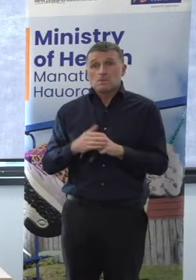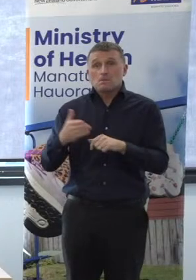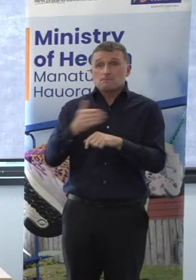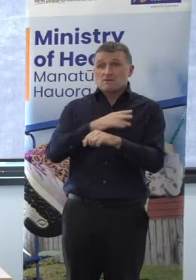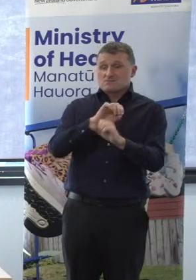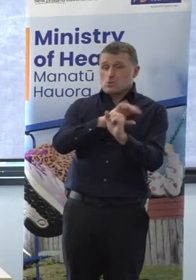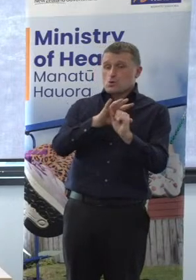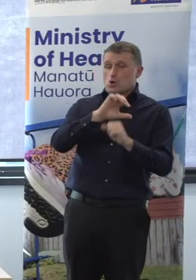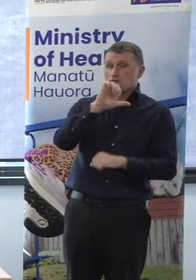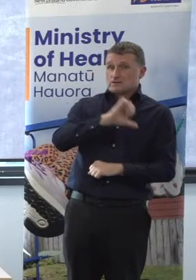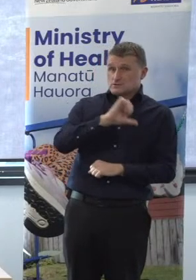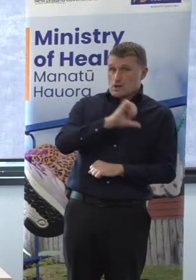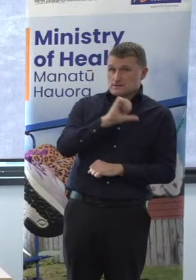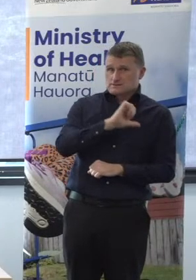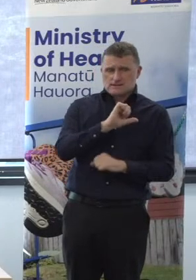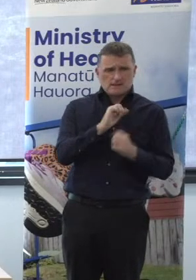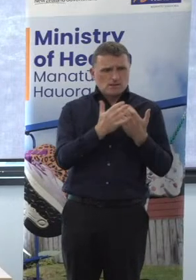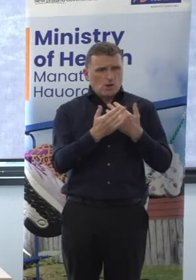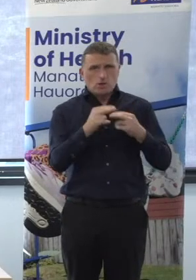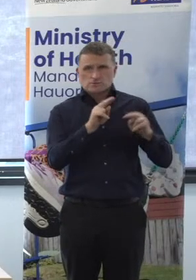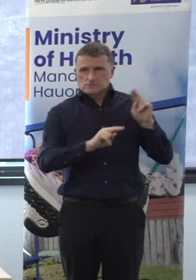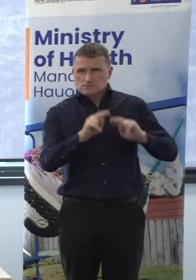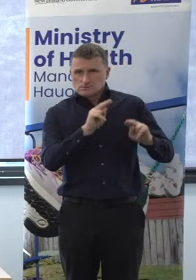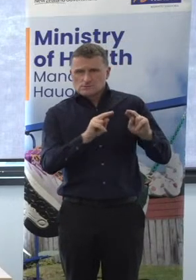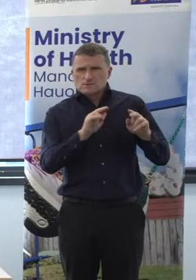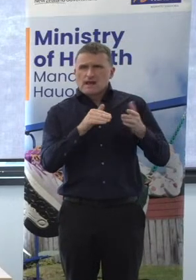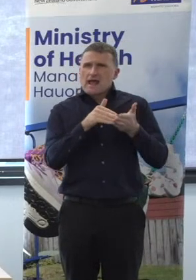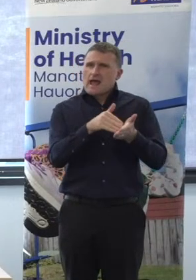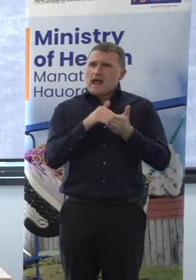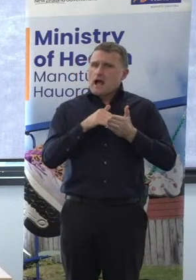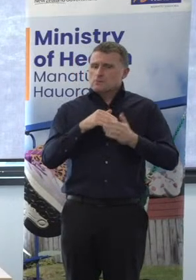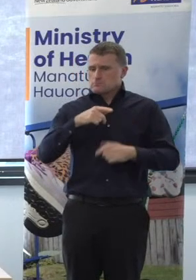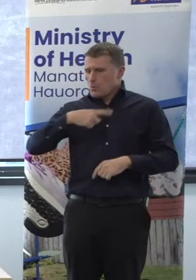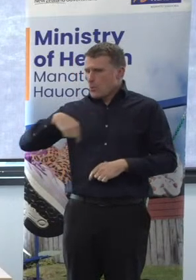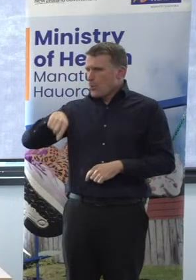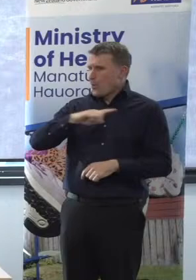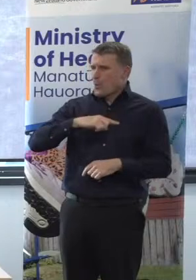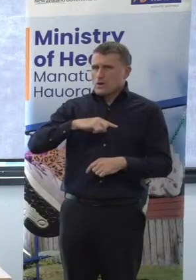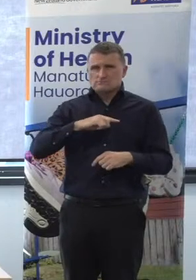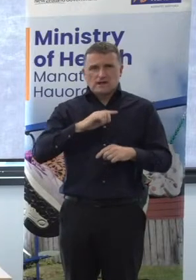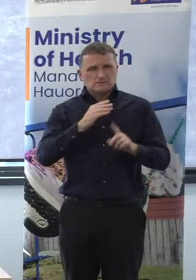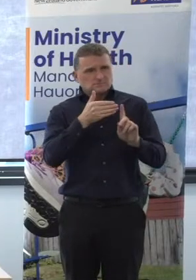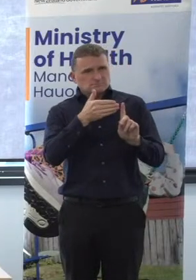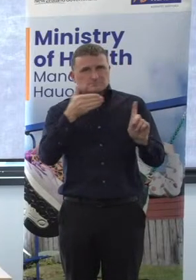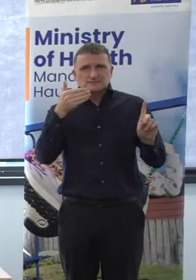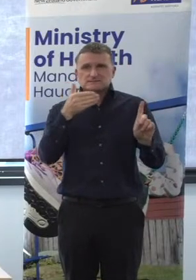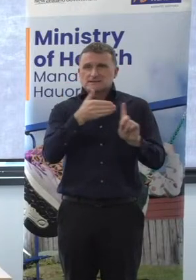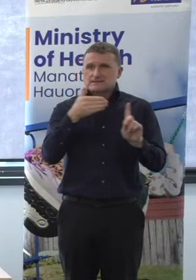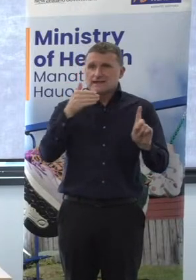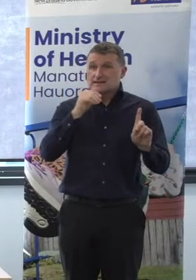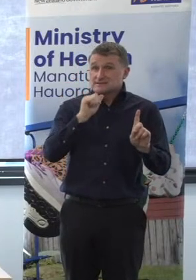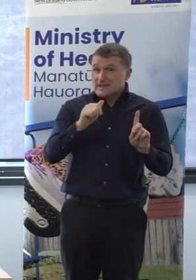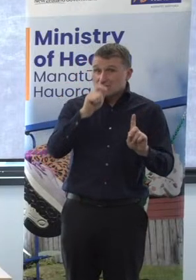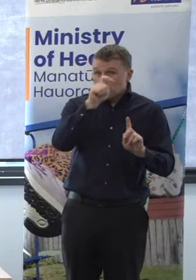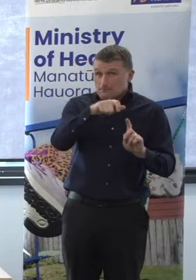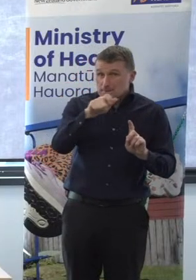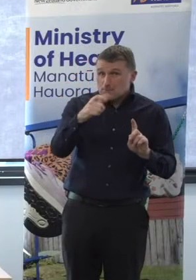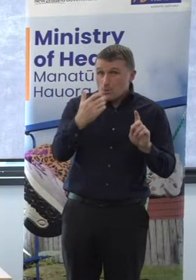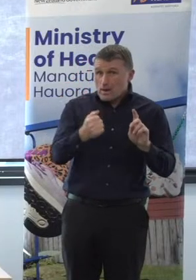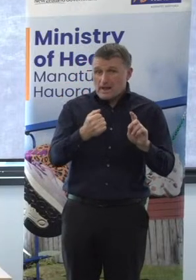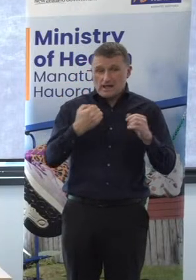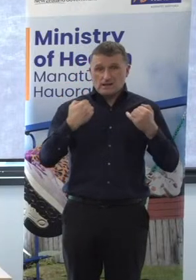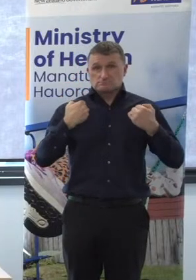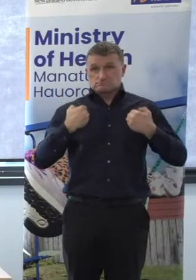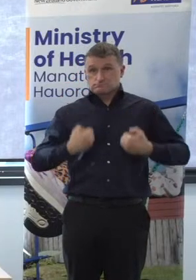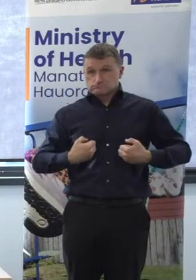additional precautionary measure, helping to rule out or identify any undetected COVID-19 infection and provide the